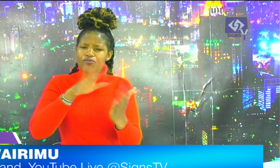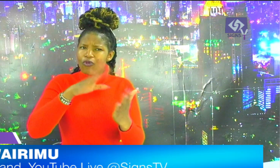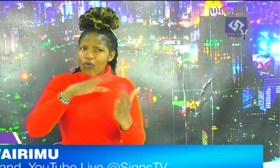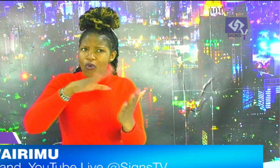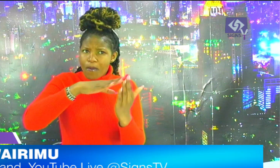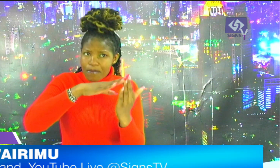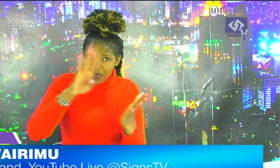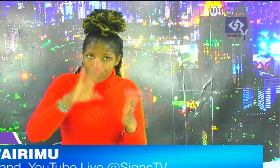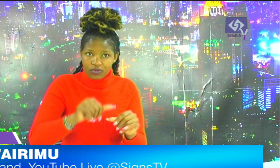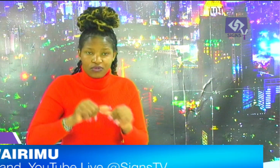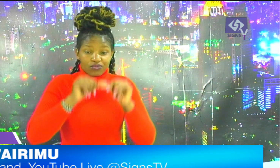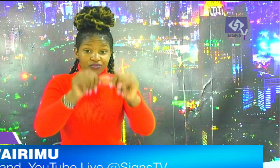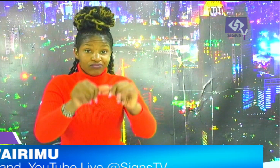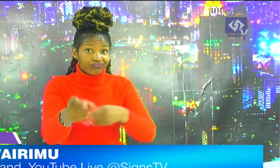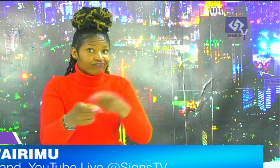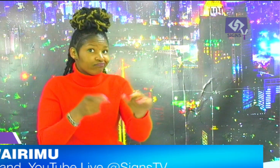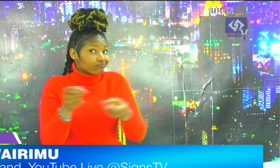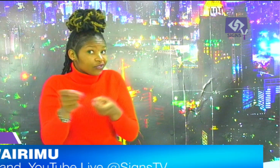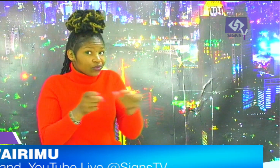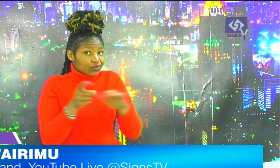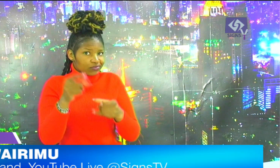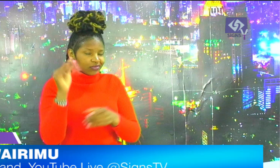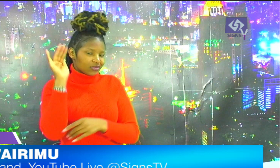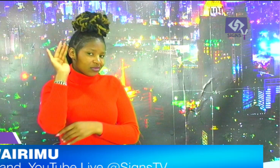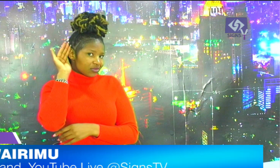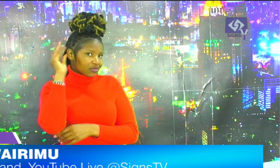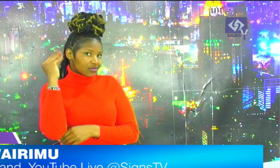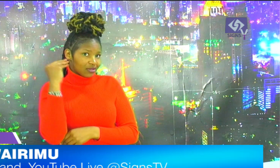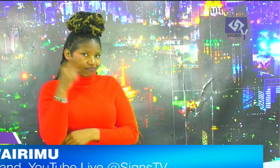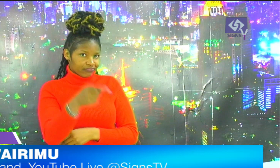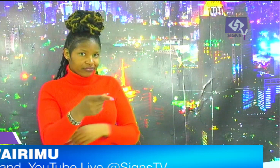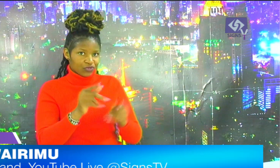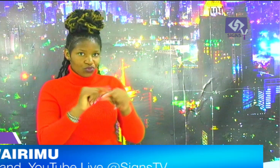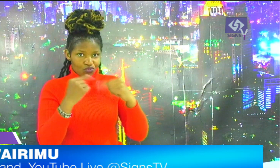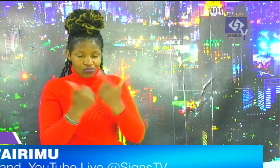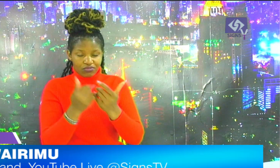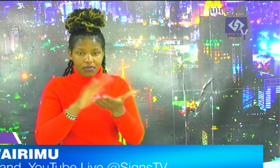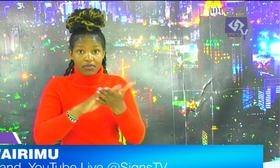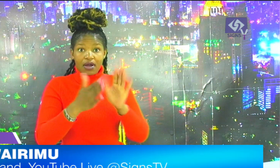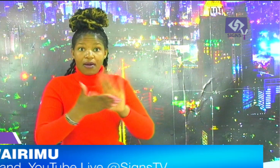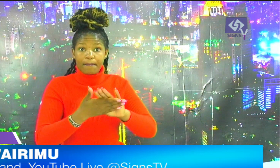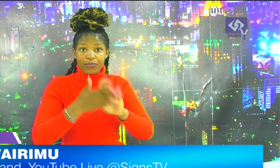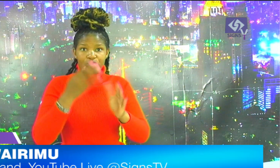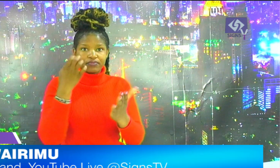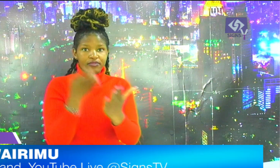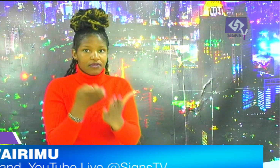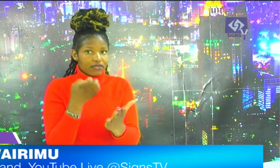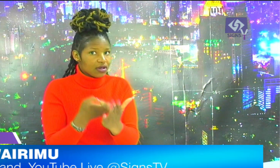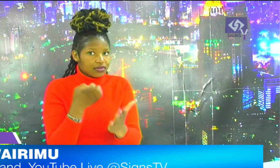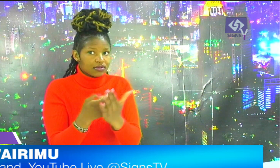2022 presidential election and demands for more counties dominated the hearing.